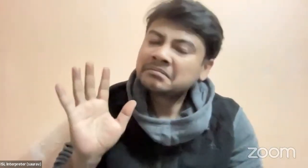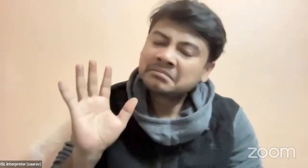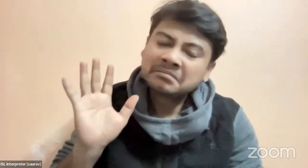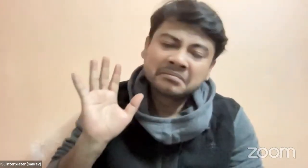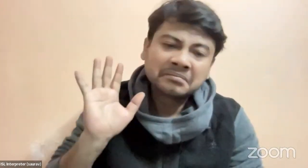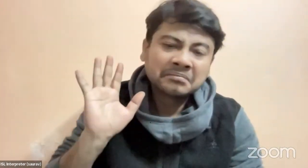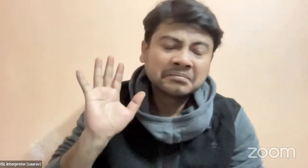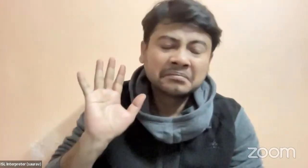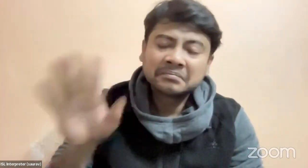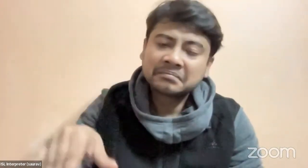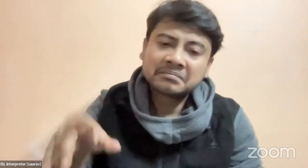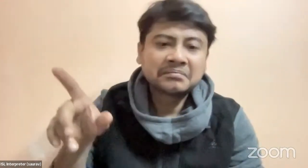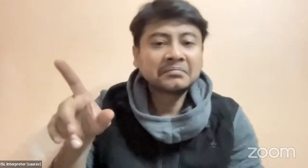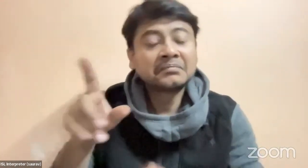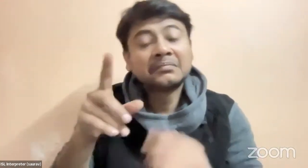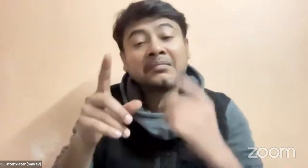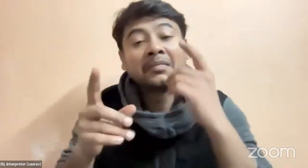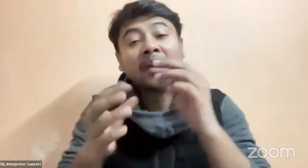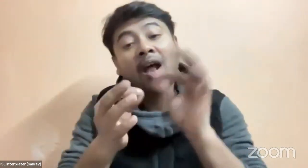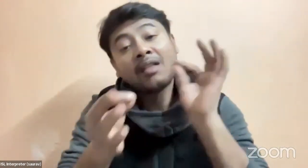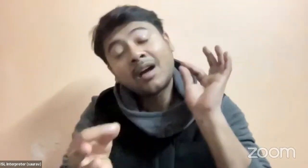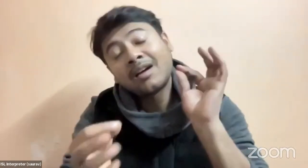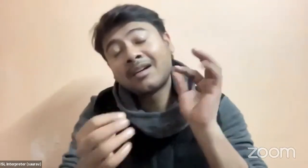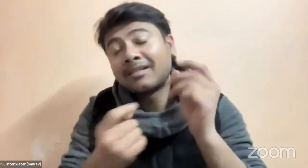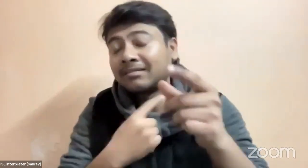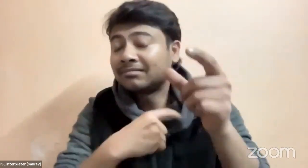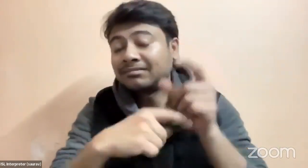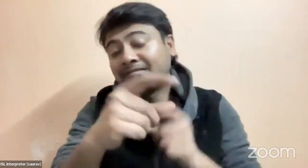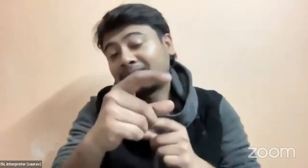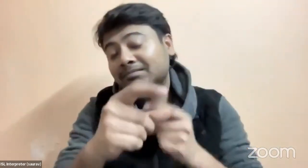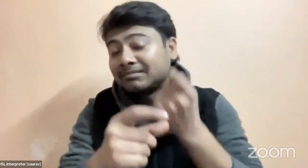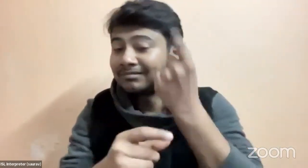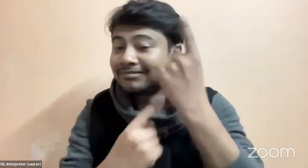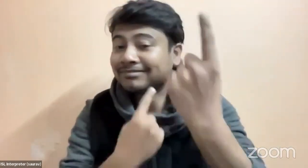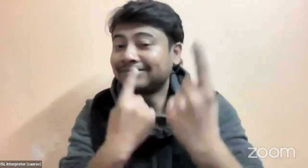So Krishna wanted to console Srimati Radharani.